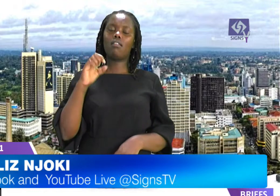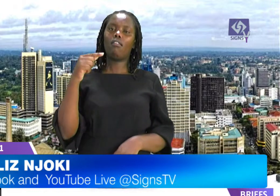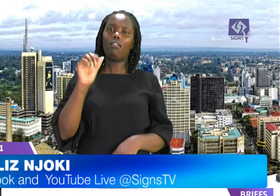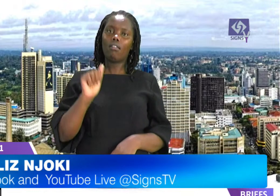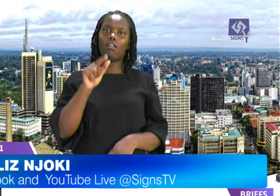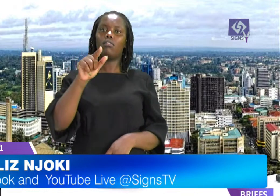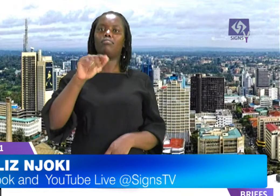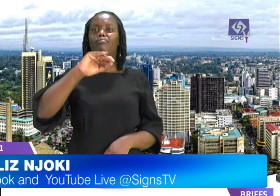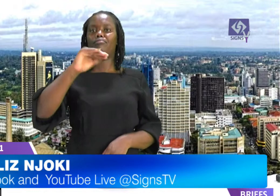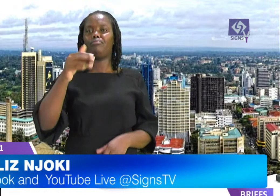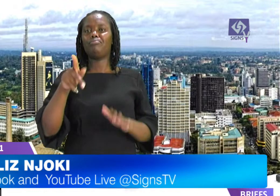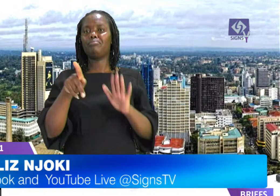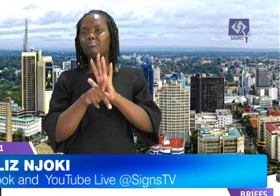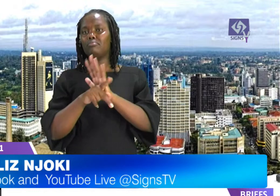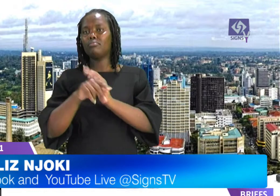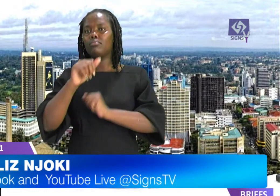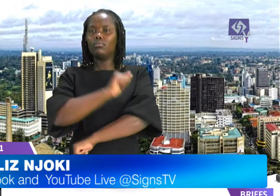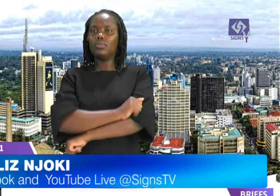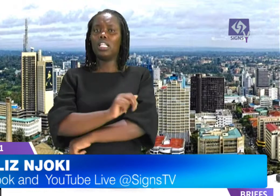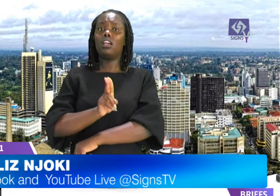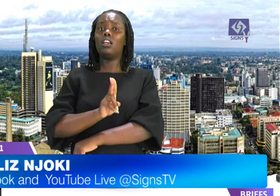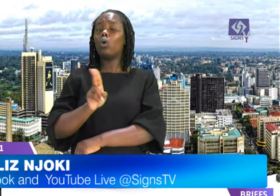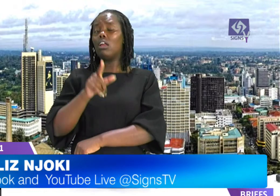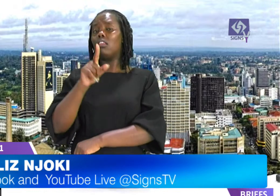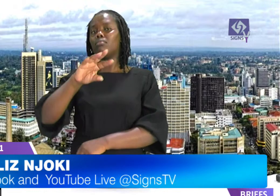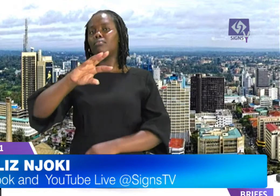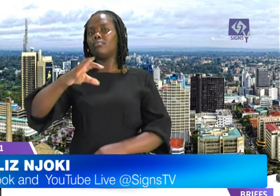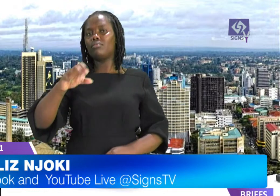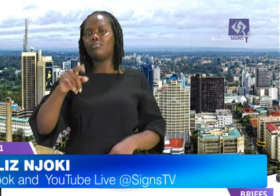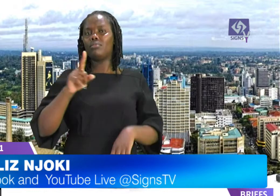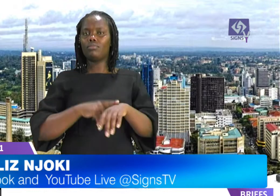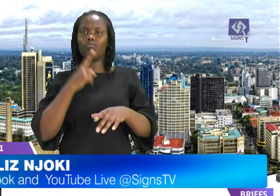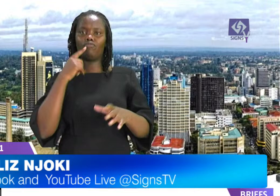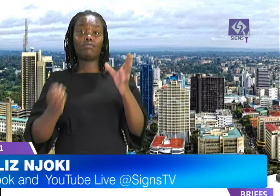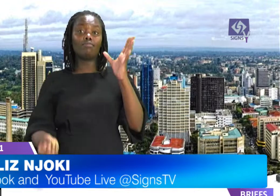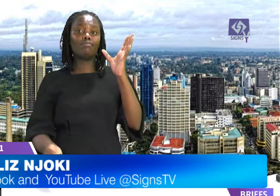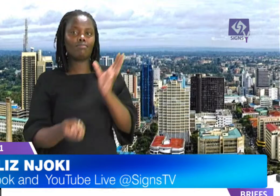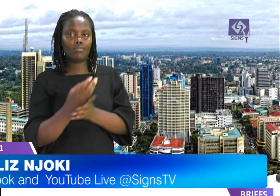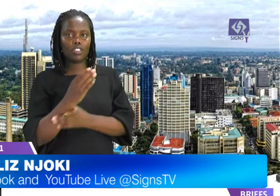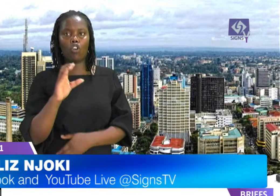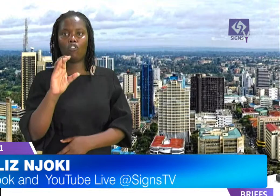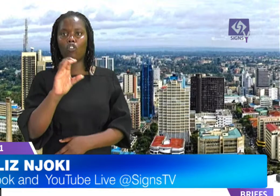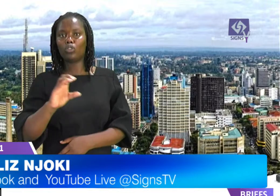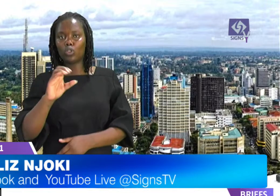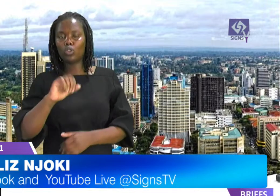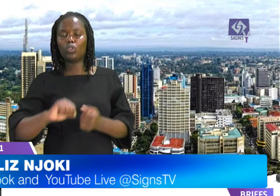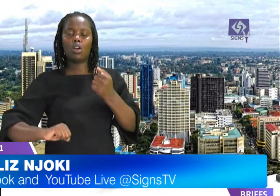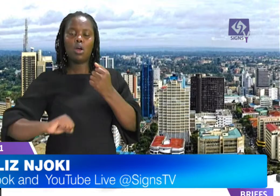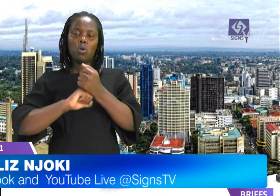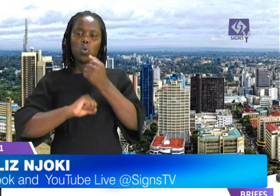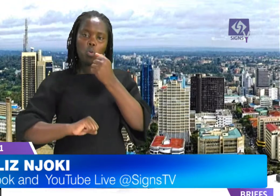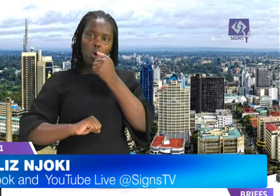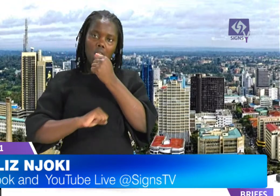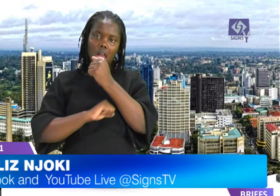was speaking at Sega Township Primary School in Ugenya Sub-County during the launch of